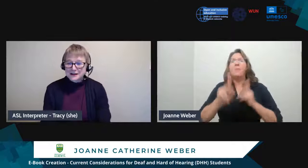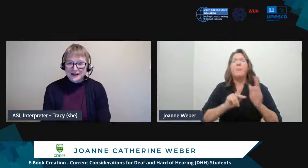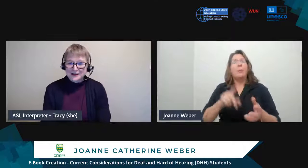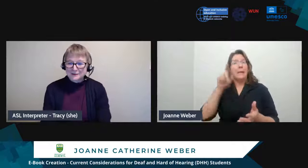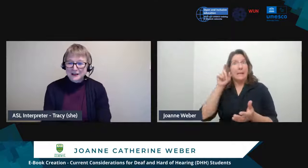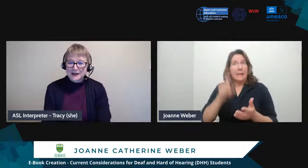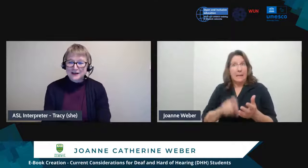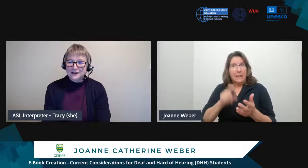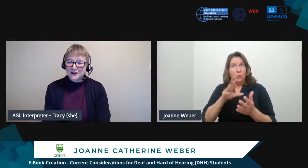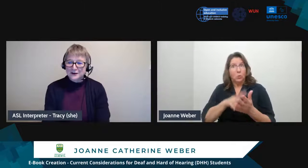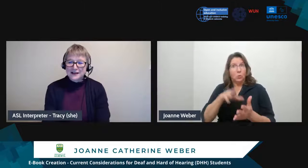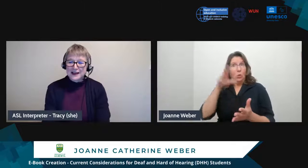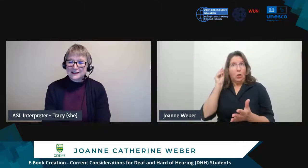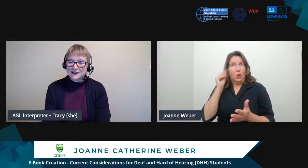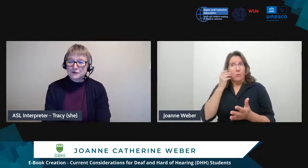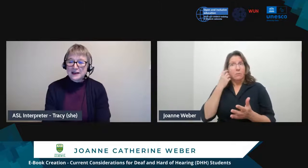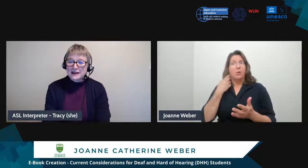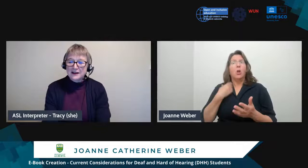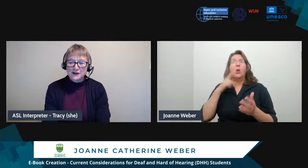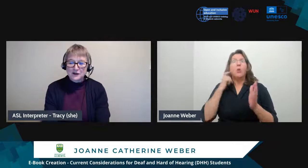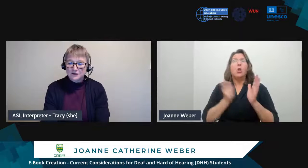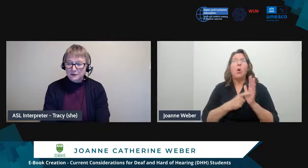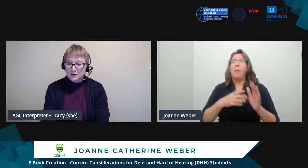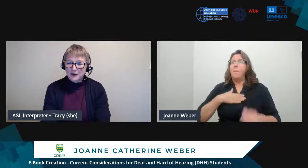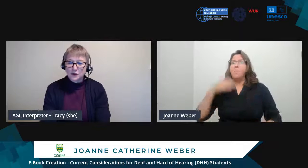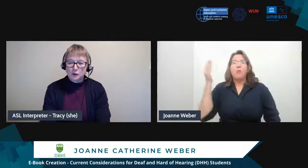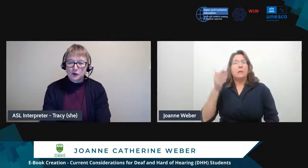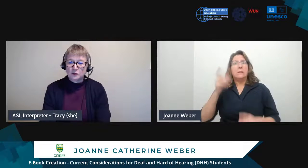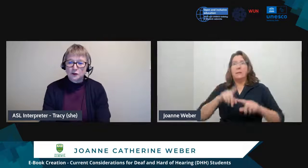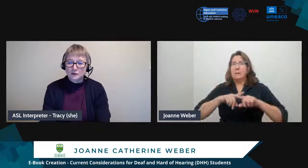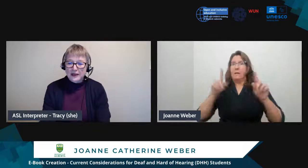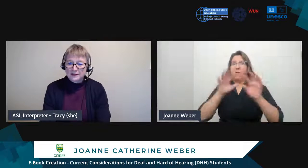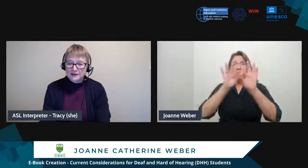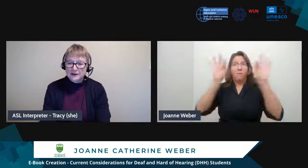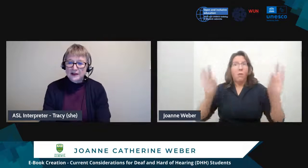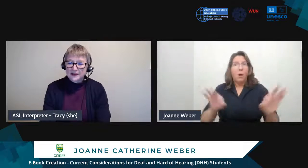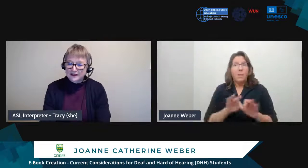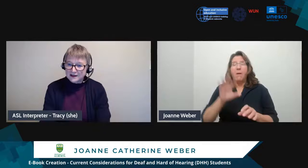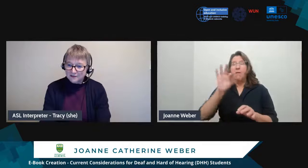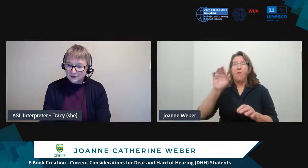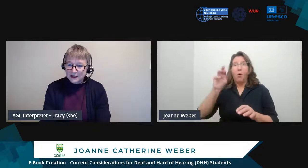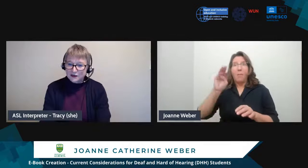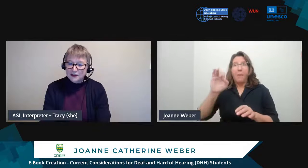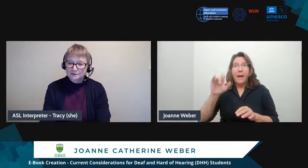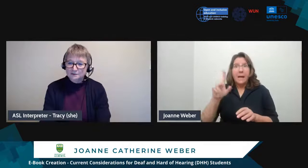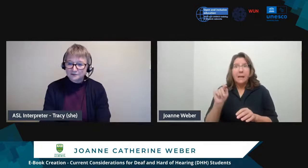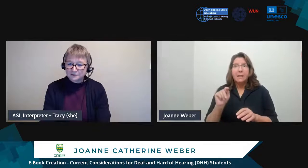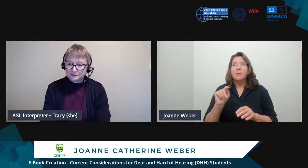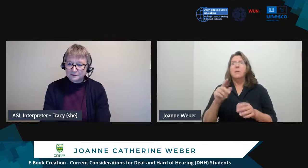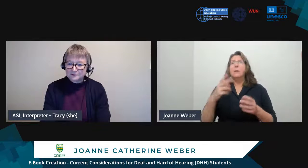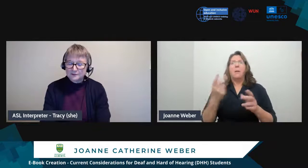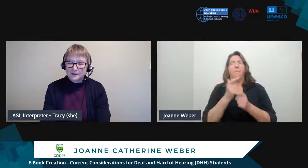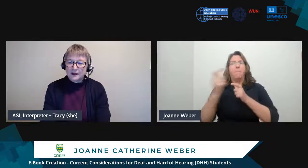I'm so excited to be here, knowing that so many of you from around the world will be able to get this